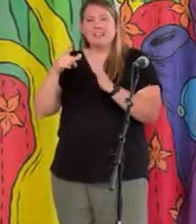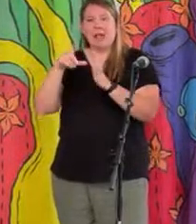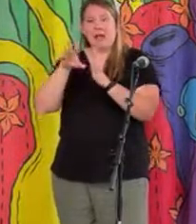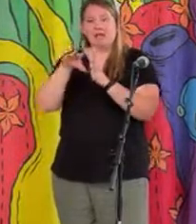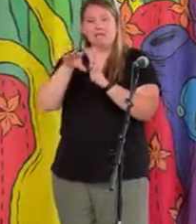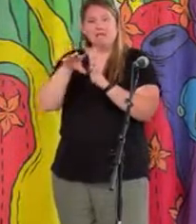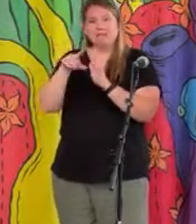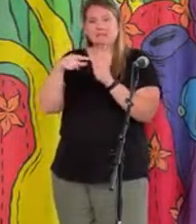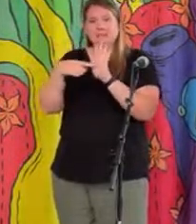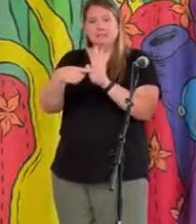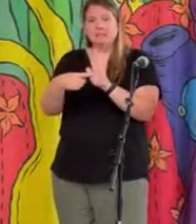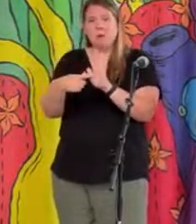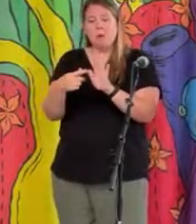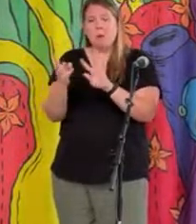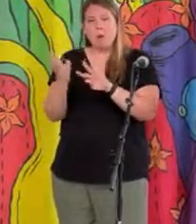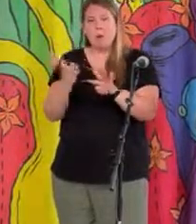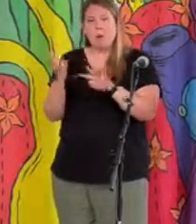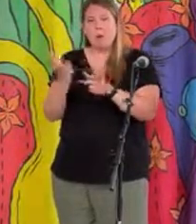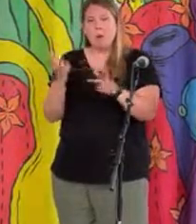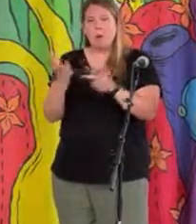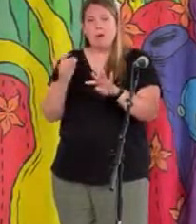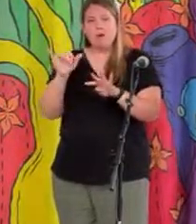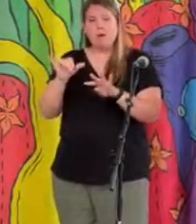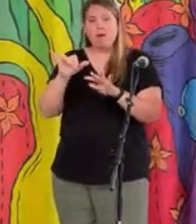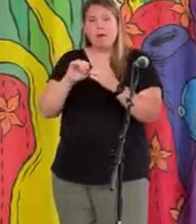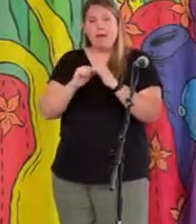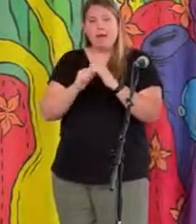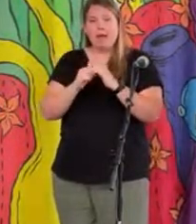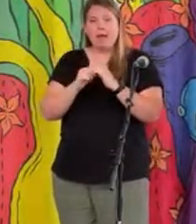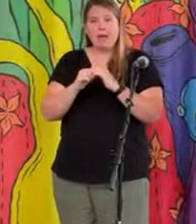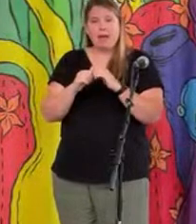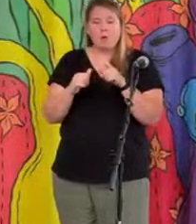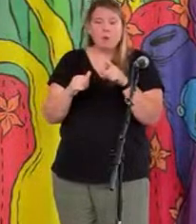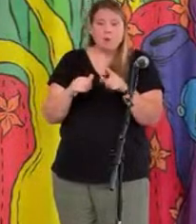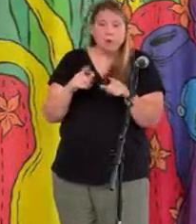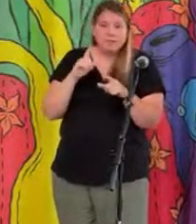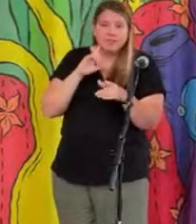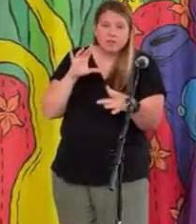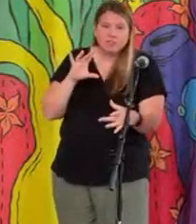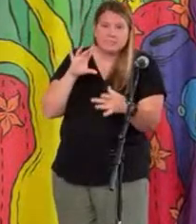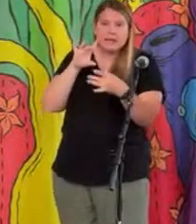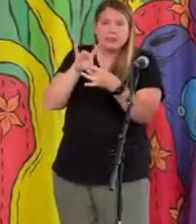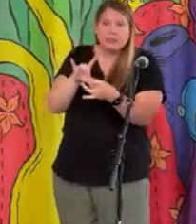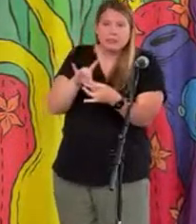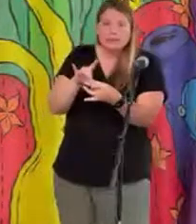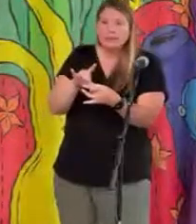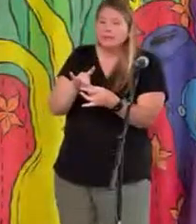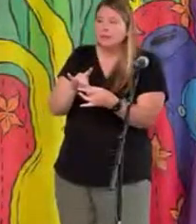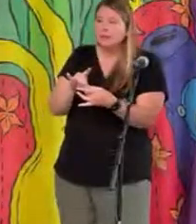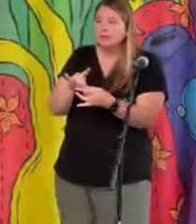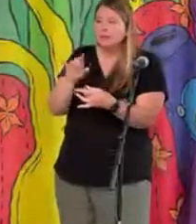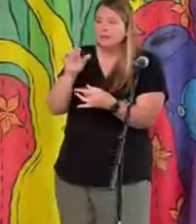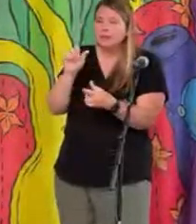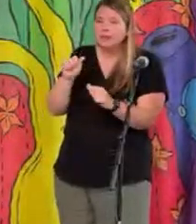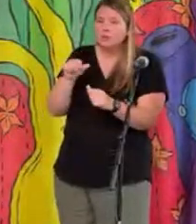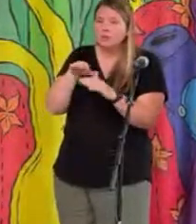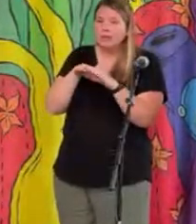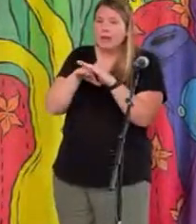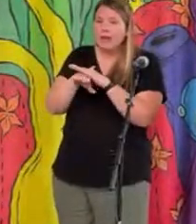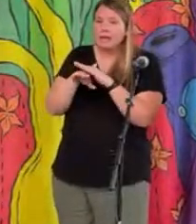live streamable, accessible? How does one do that? So there's a link to a YouTube link that you can just